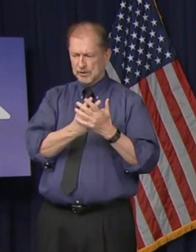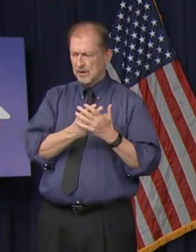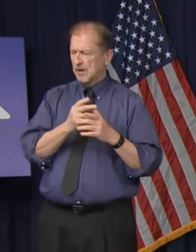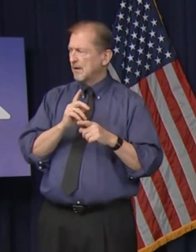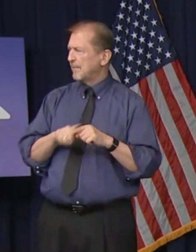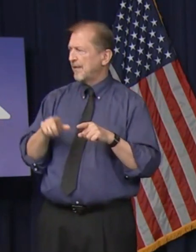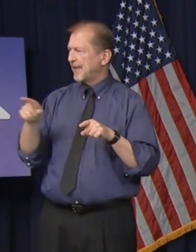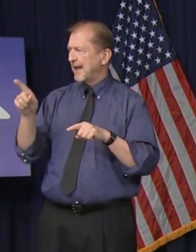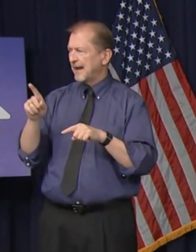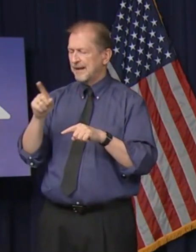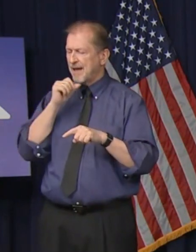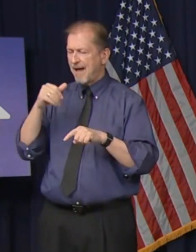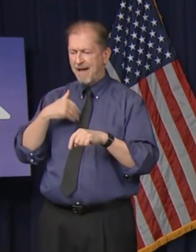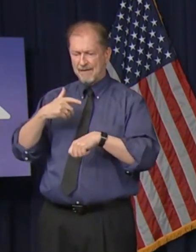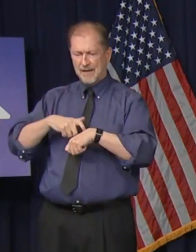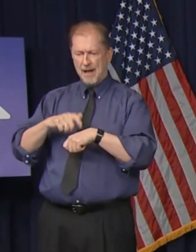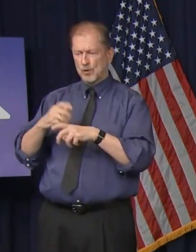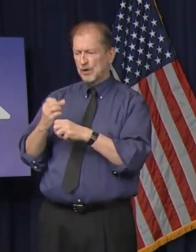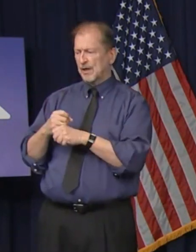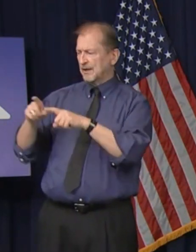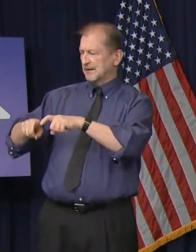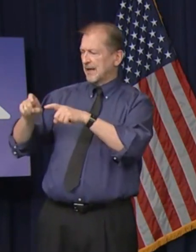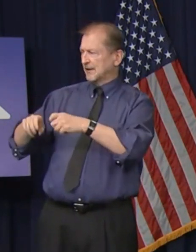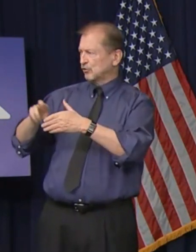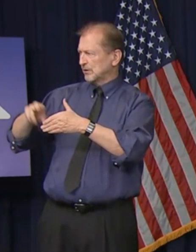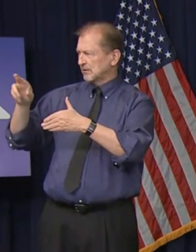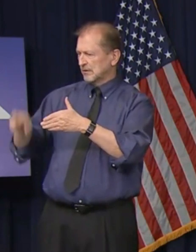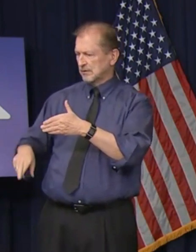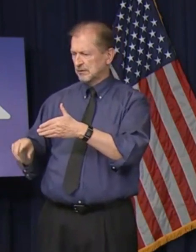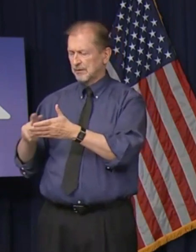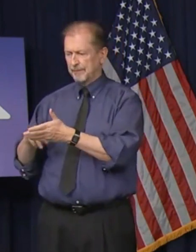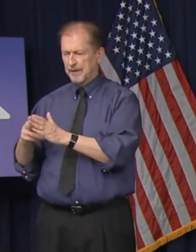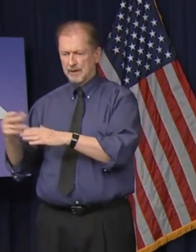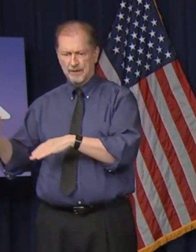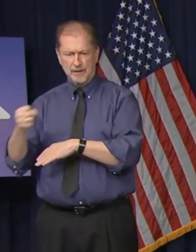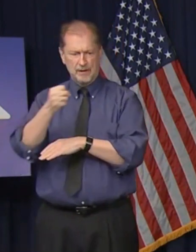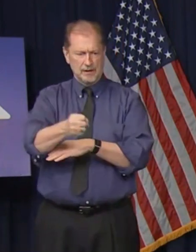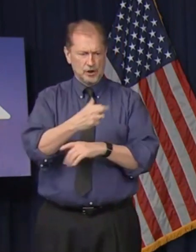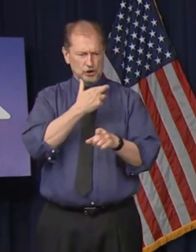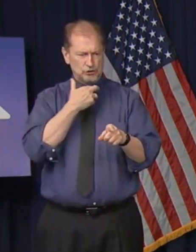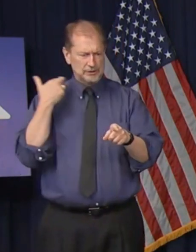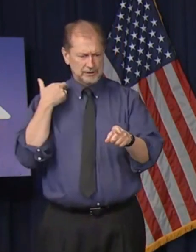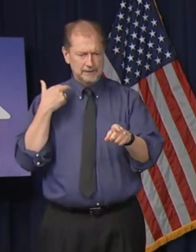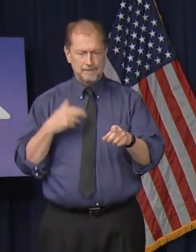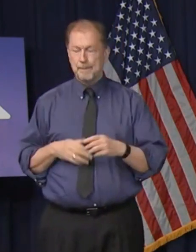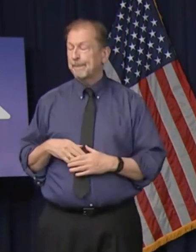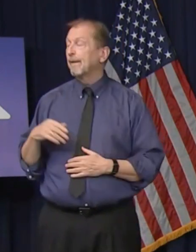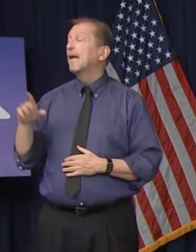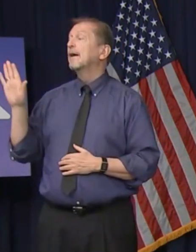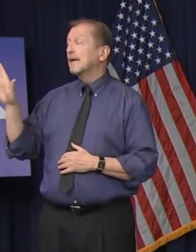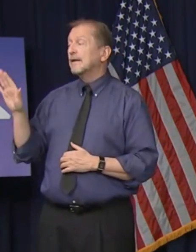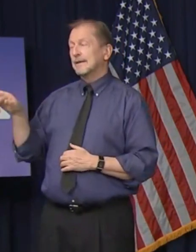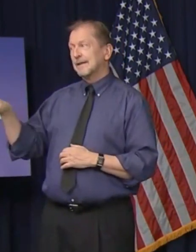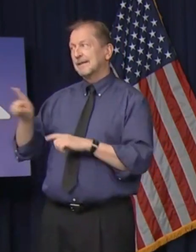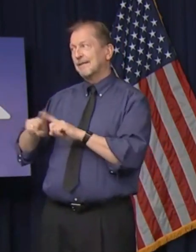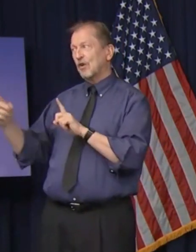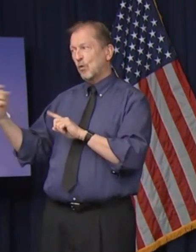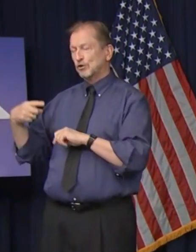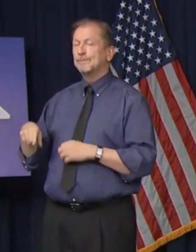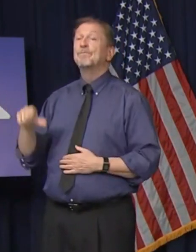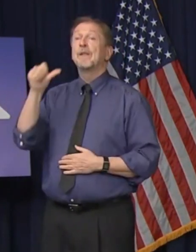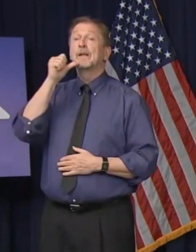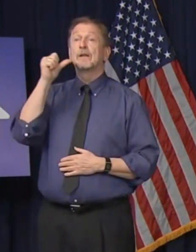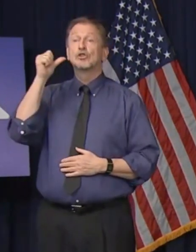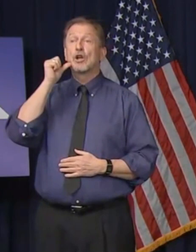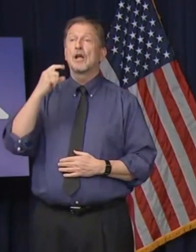them time to receive test results potentially put another prison at risk? Well, actually, the question as it was asked yesterday was a